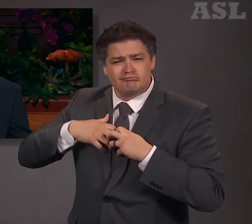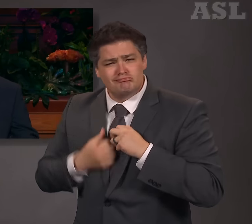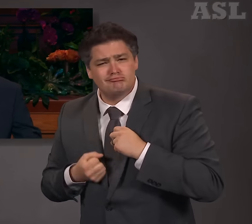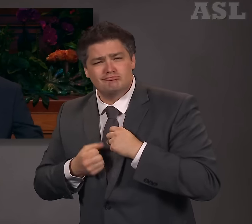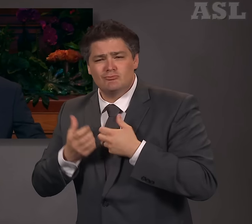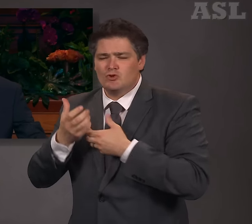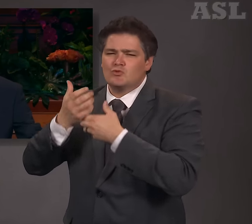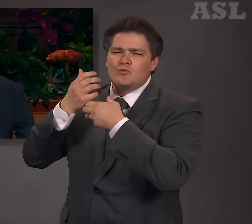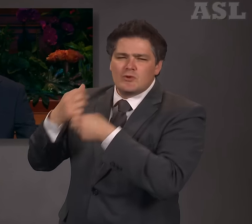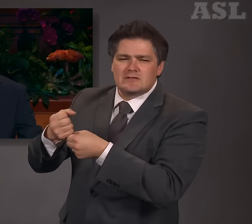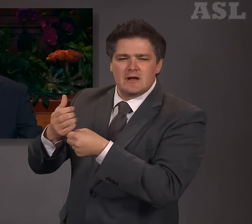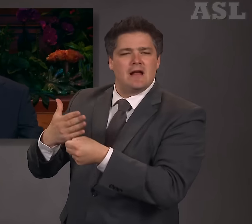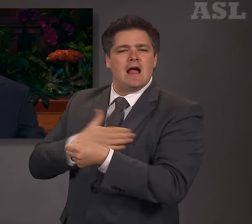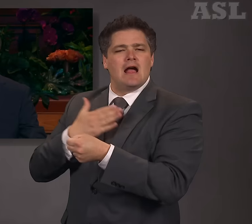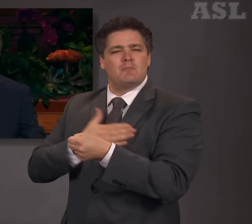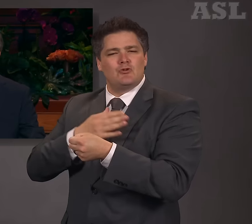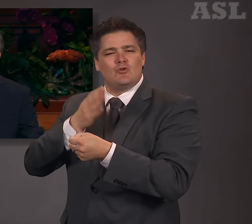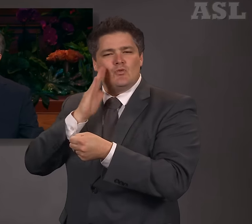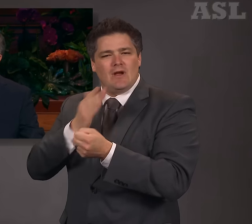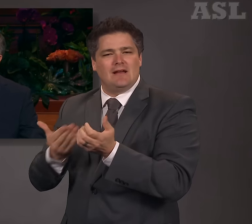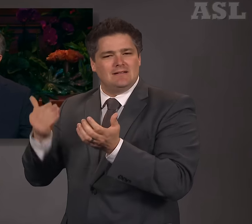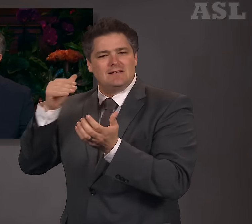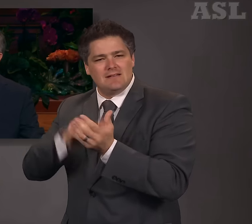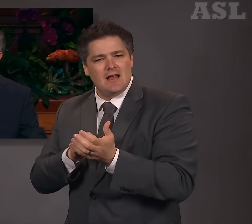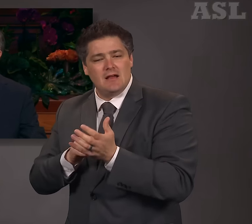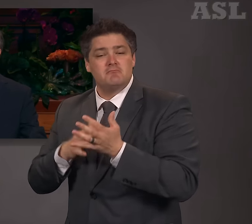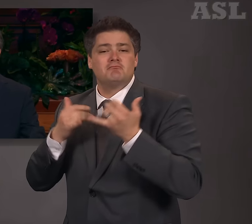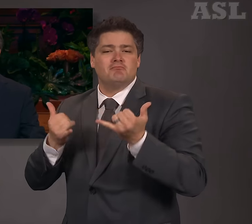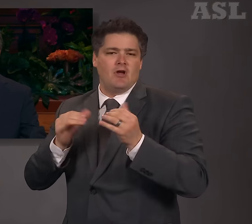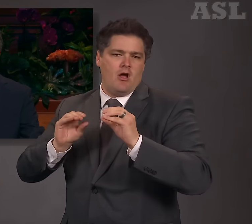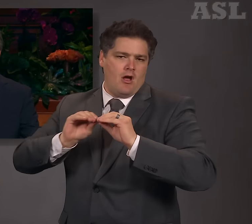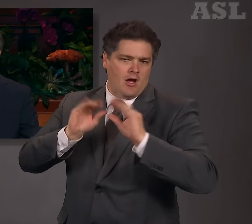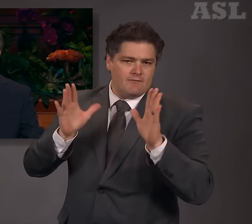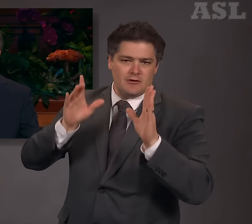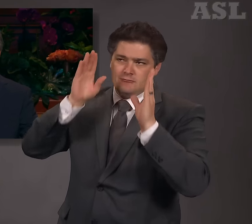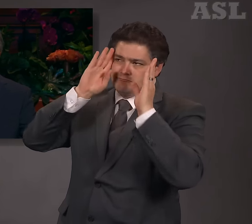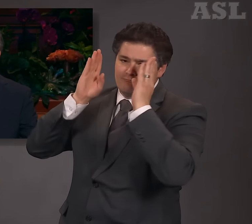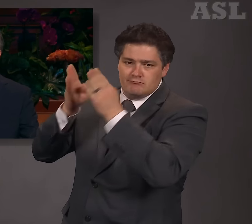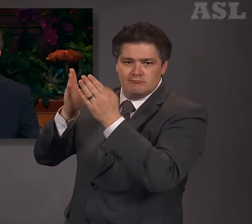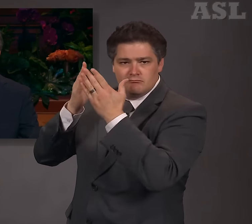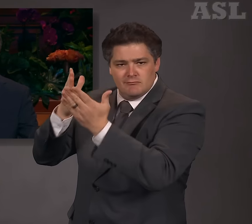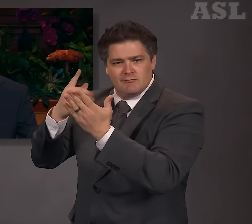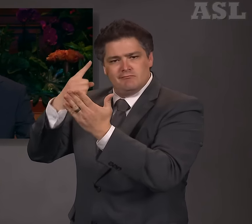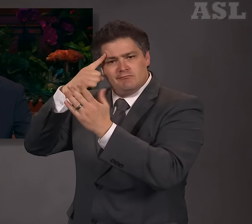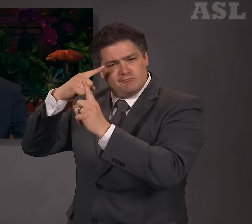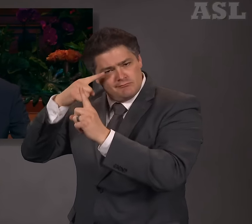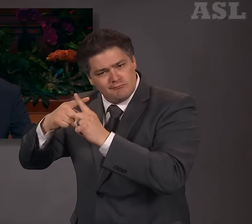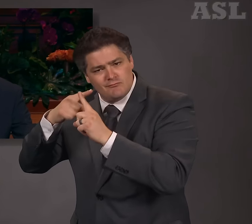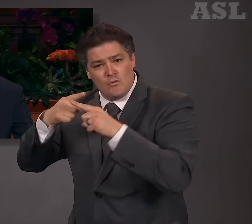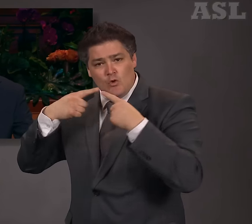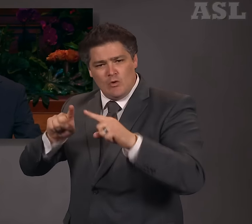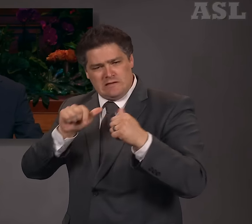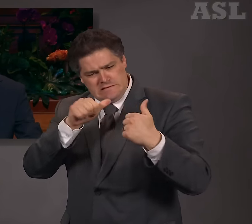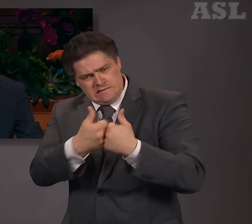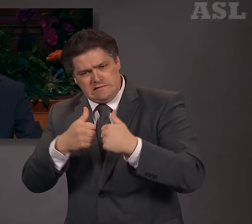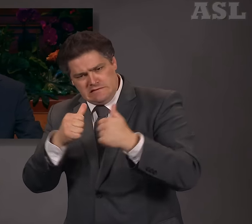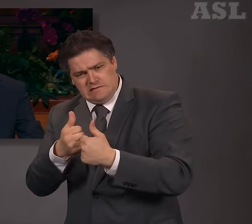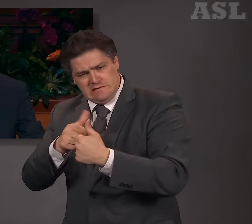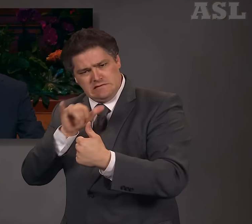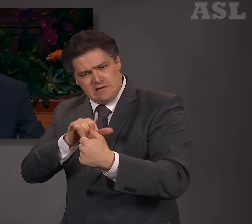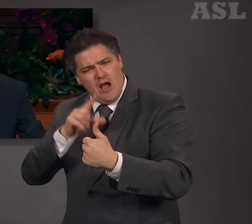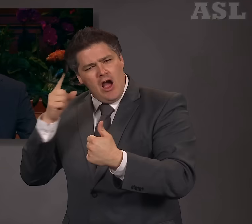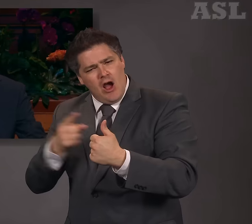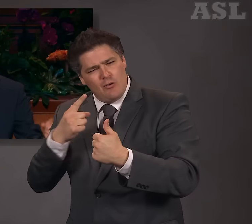just cannot see it yet. Consciously shift your focus and elevate your thoughts to the positive aspects